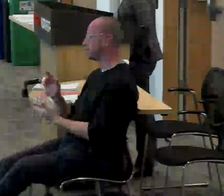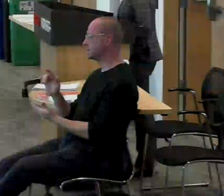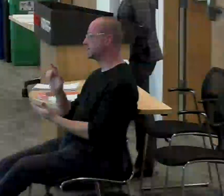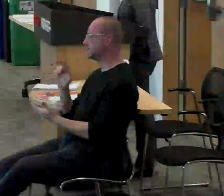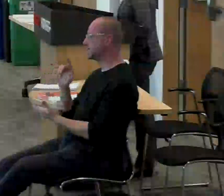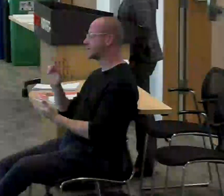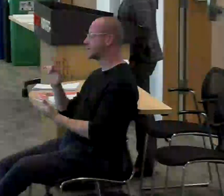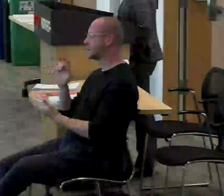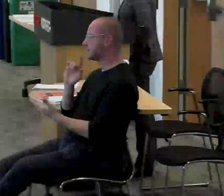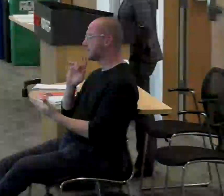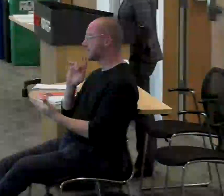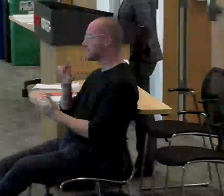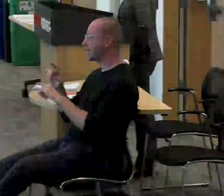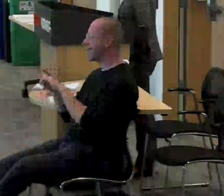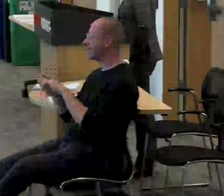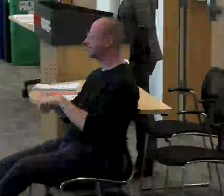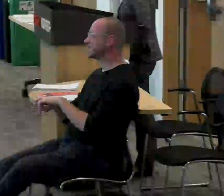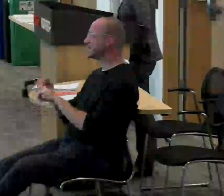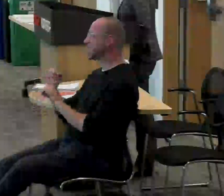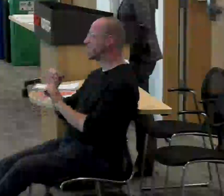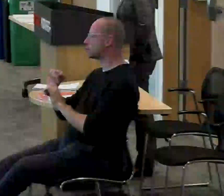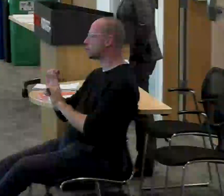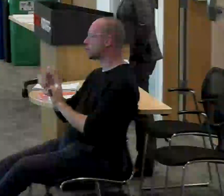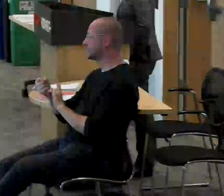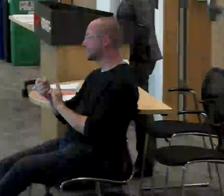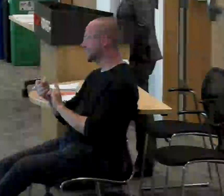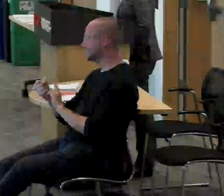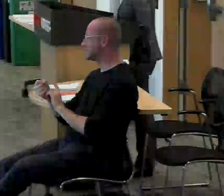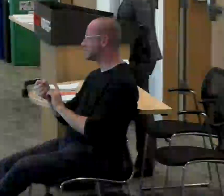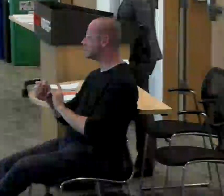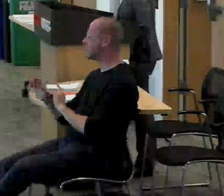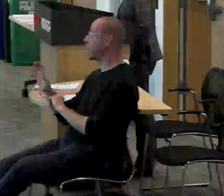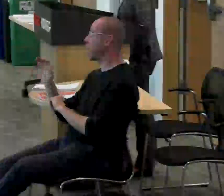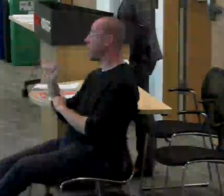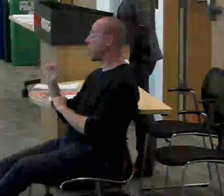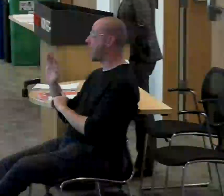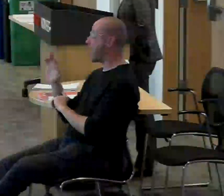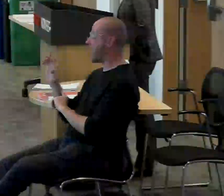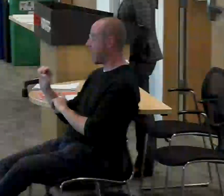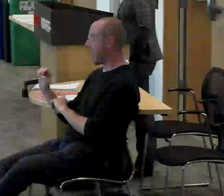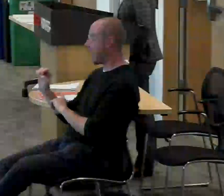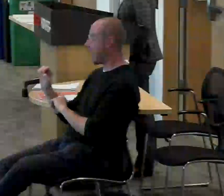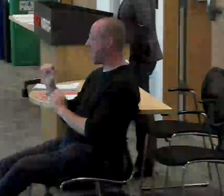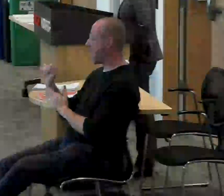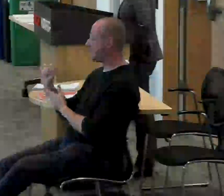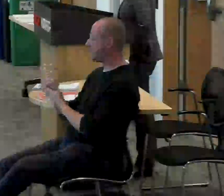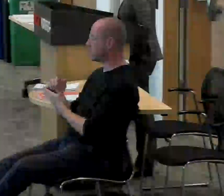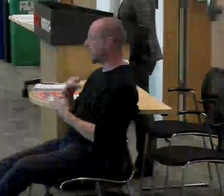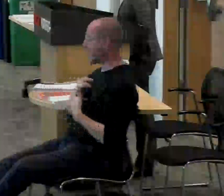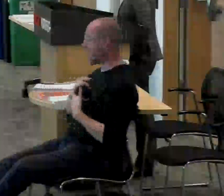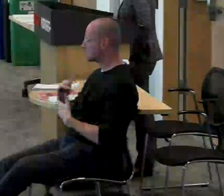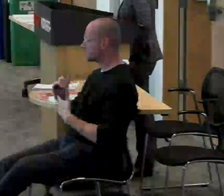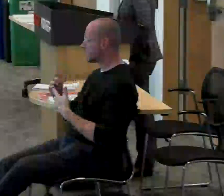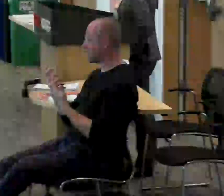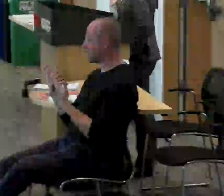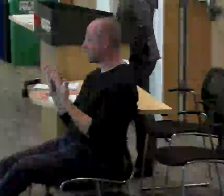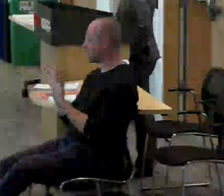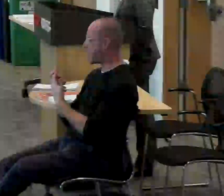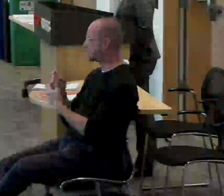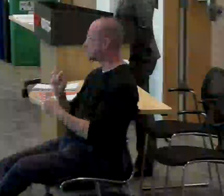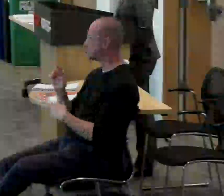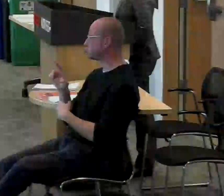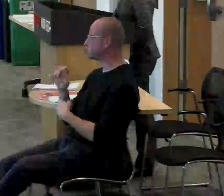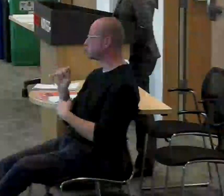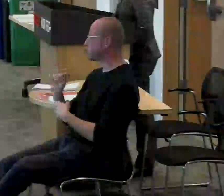the circumstances, the ABLE accounts function and marry quite nicely with trusts. They provide some flexibility. You